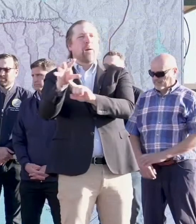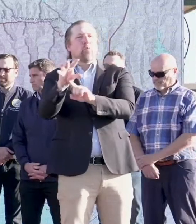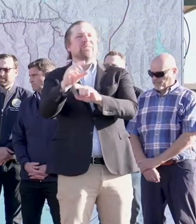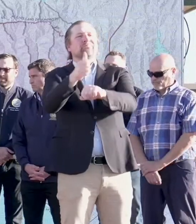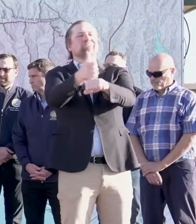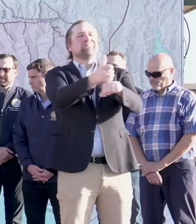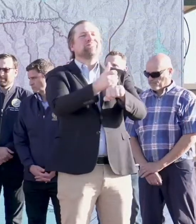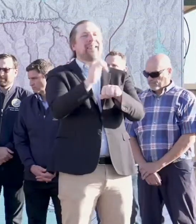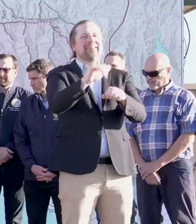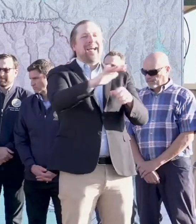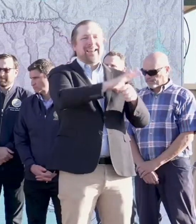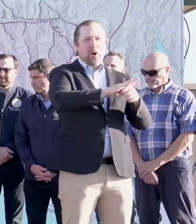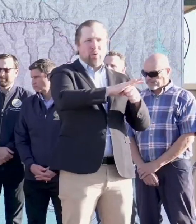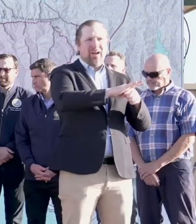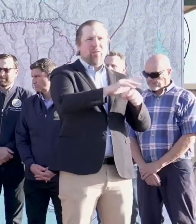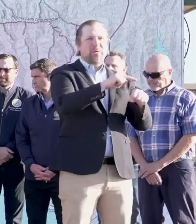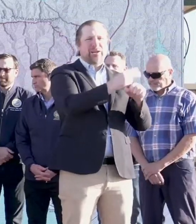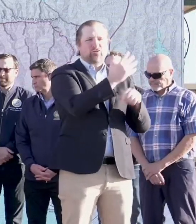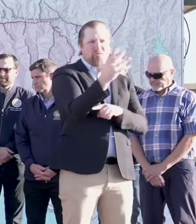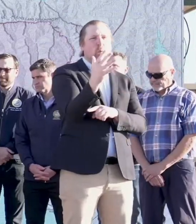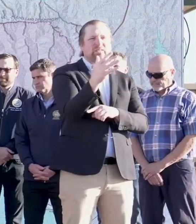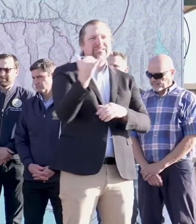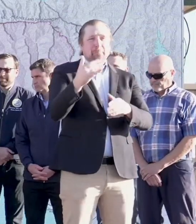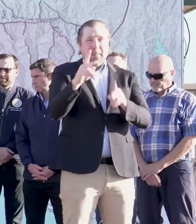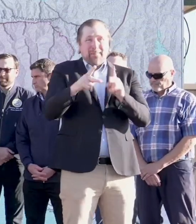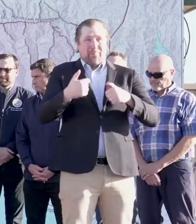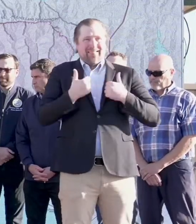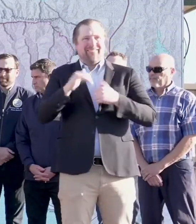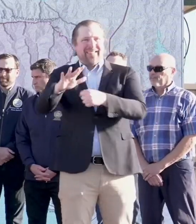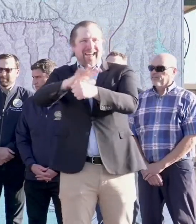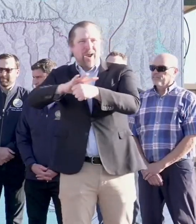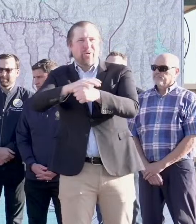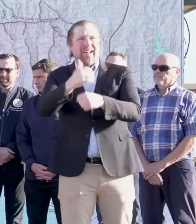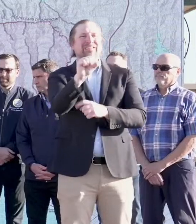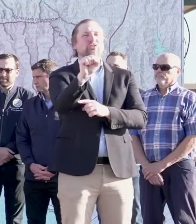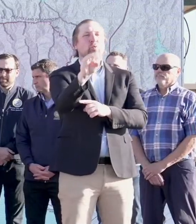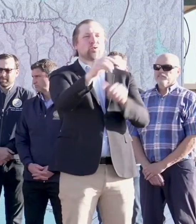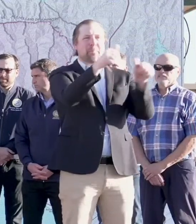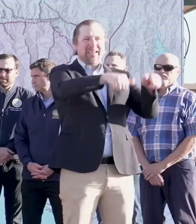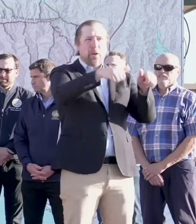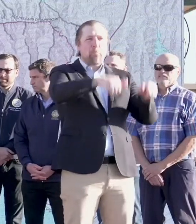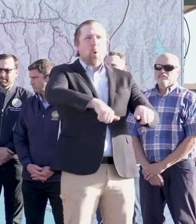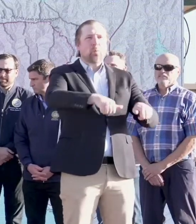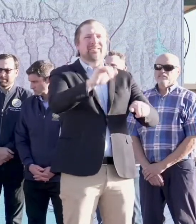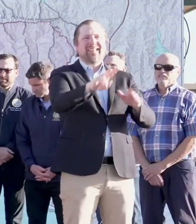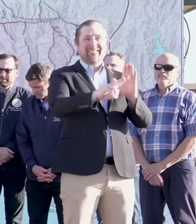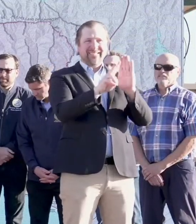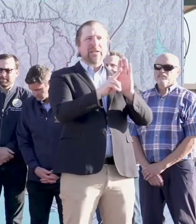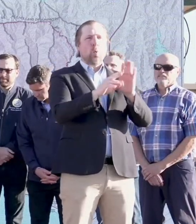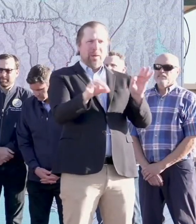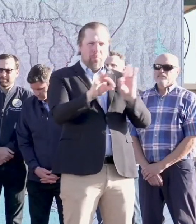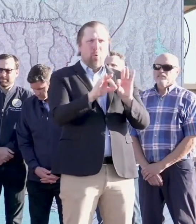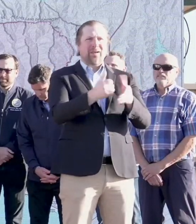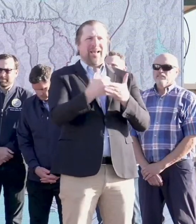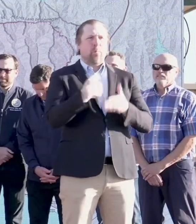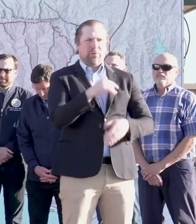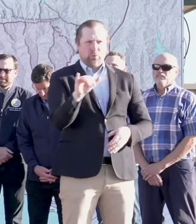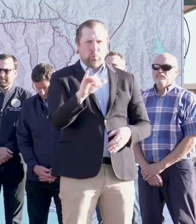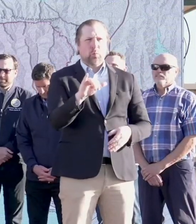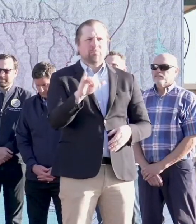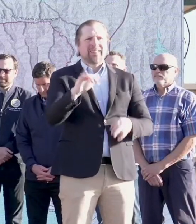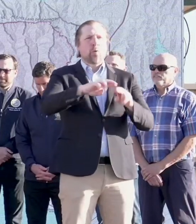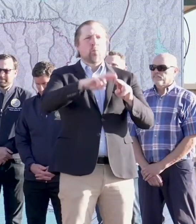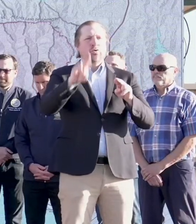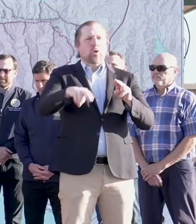area, from residents in the area, and social media posts. As a result, we have